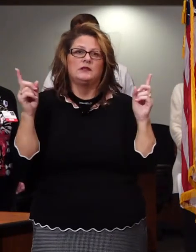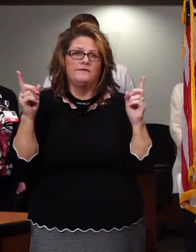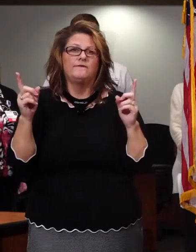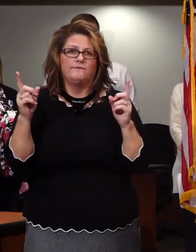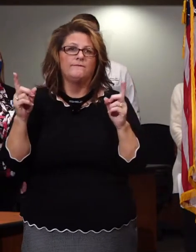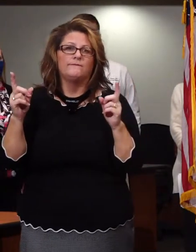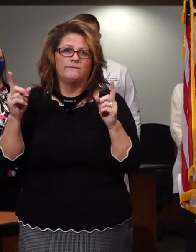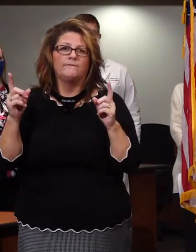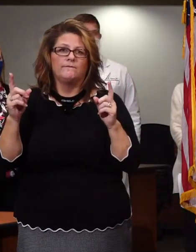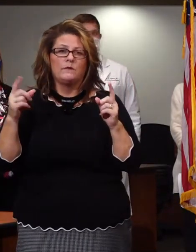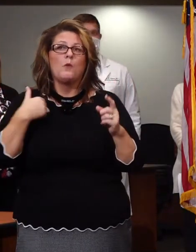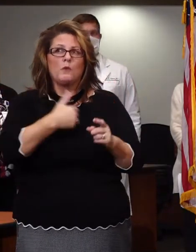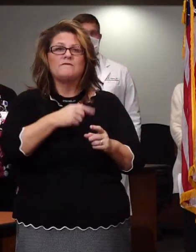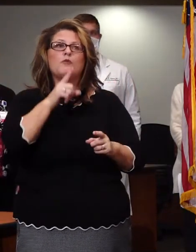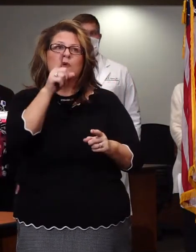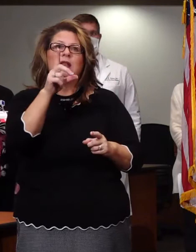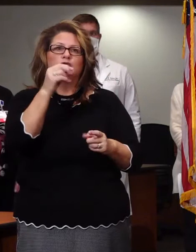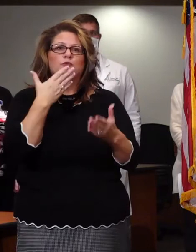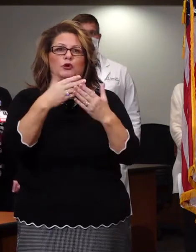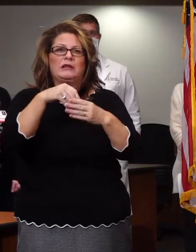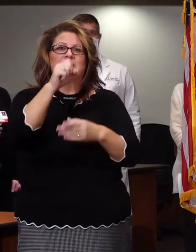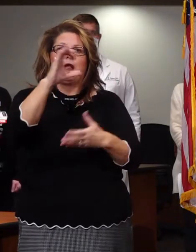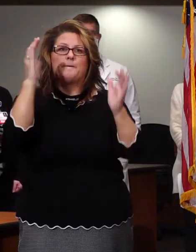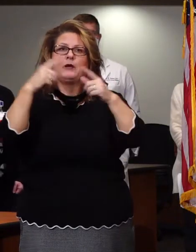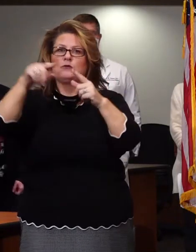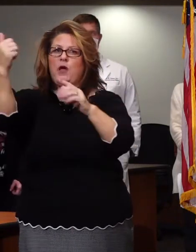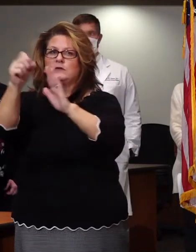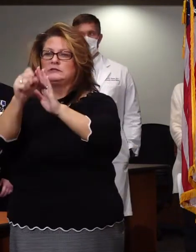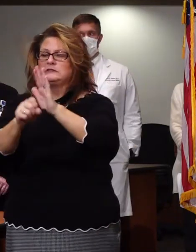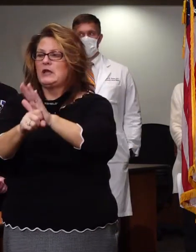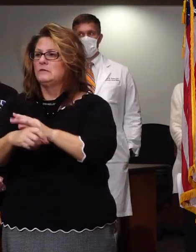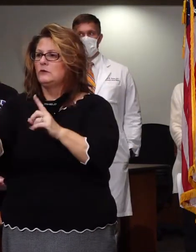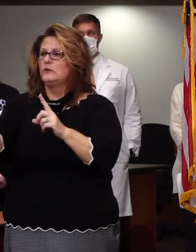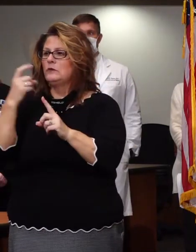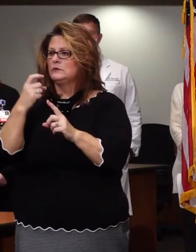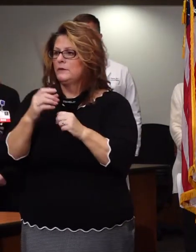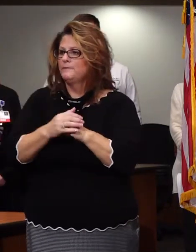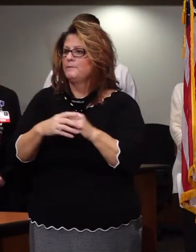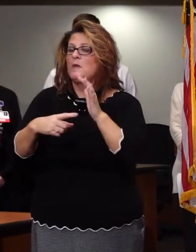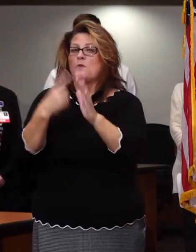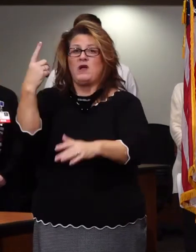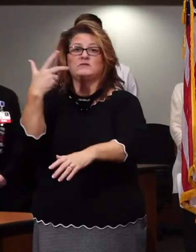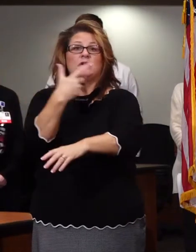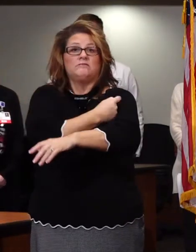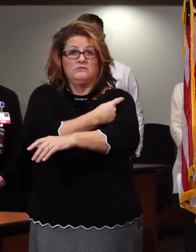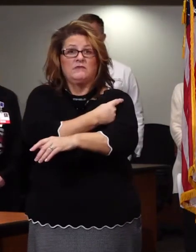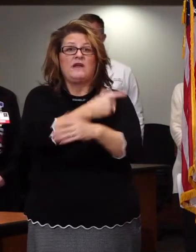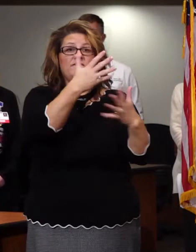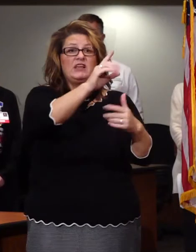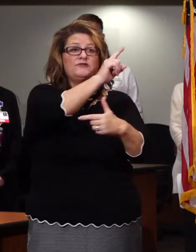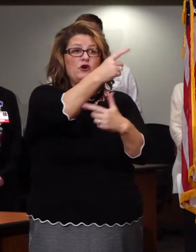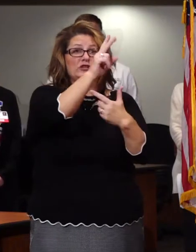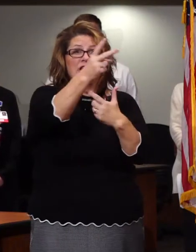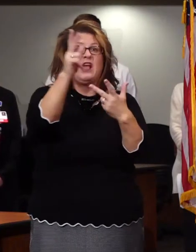we've done as well as we have done in South Carolina. Any questions? Yes, ma'am. Governor, once the vaccine becomes widely available to the entire